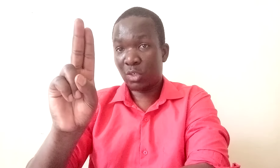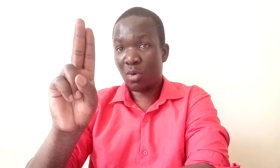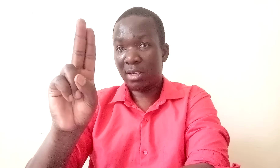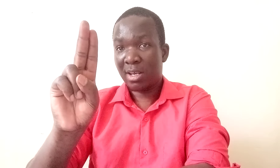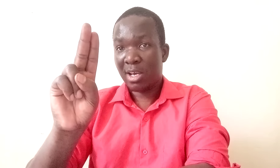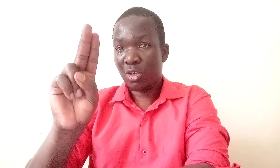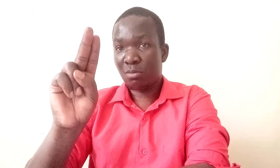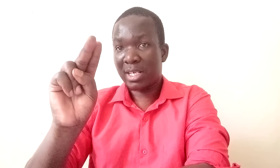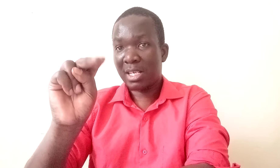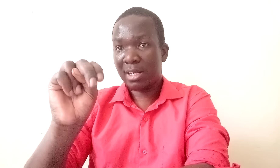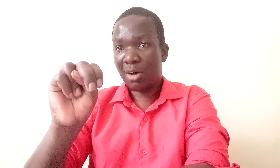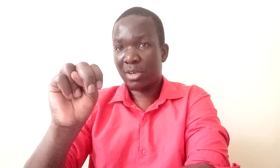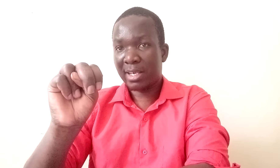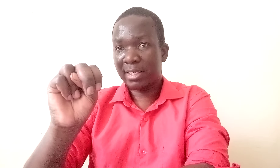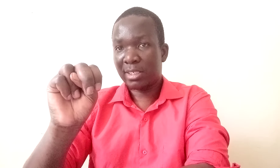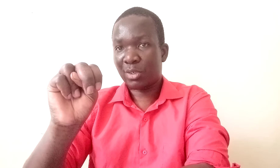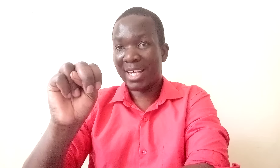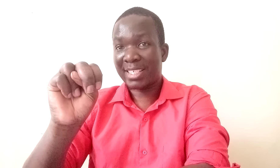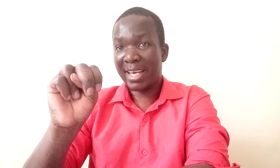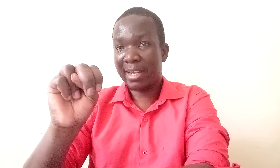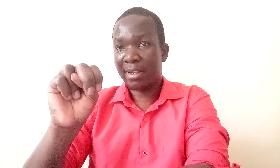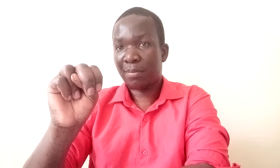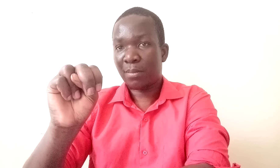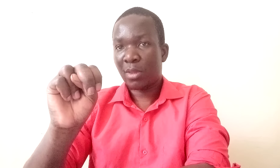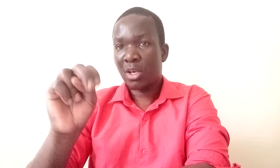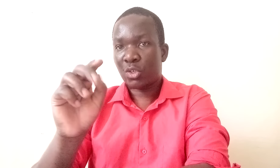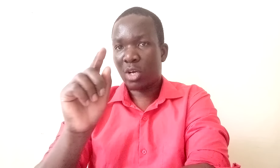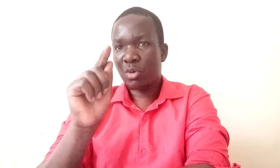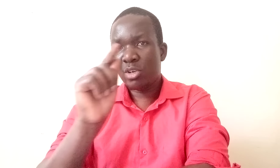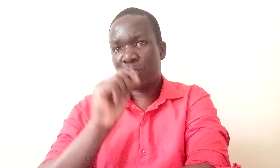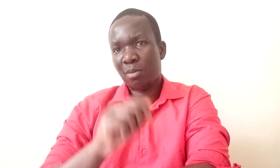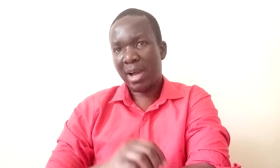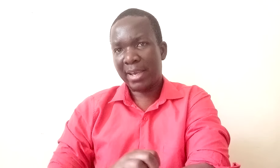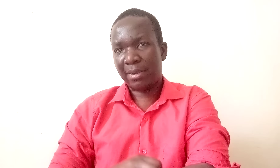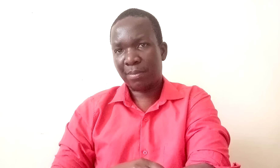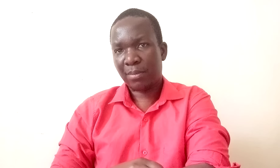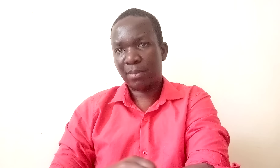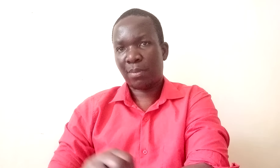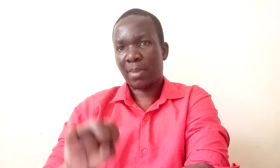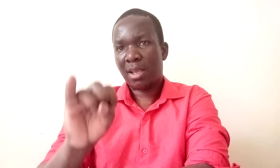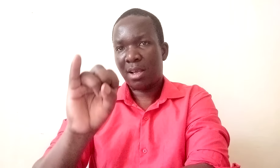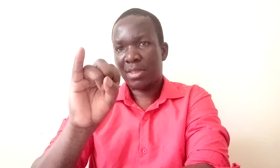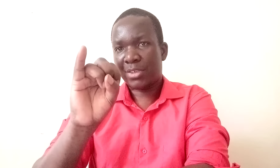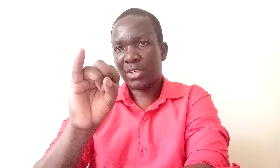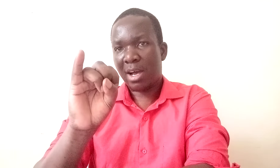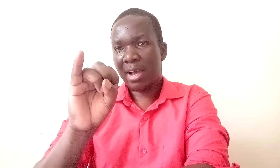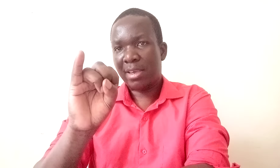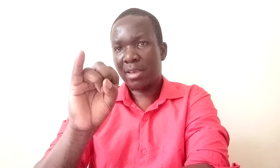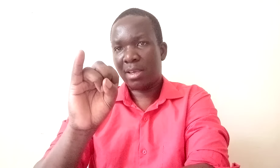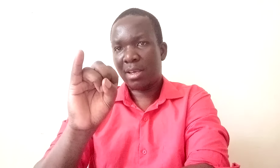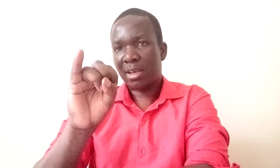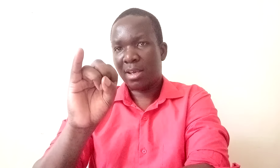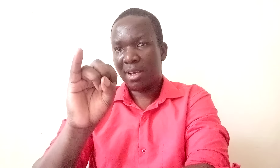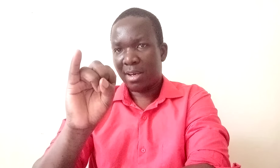one, bring it down like this. So that's N. So can we do it from I? That's I.